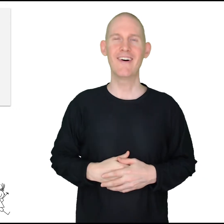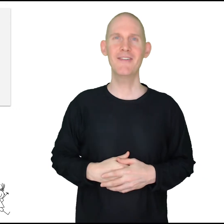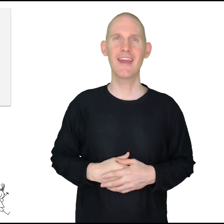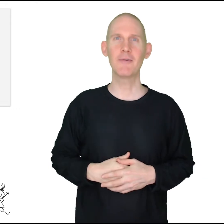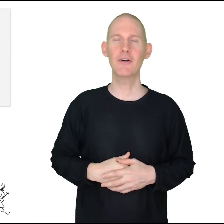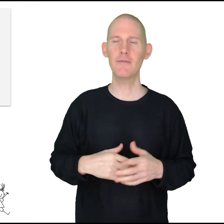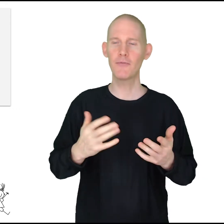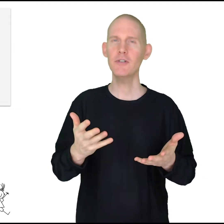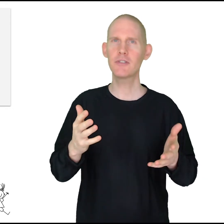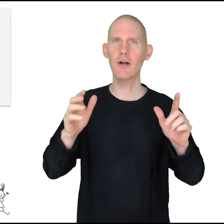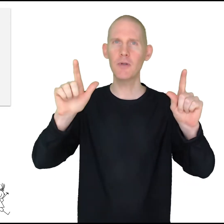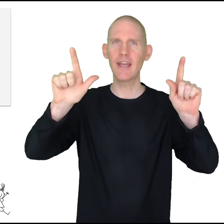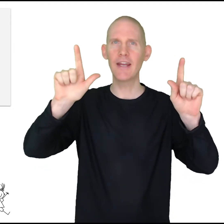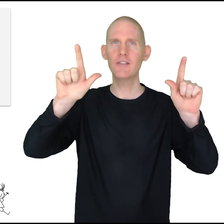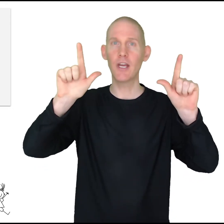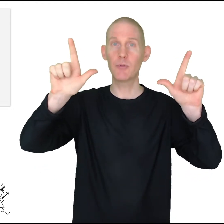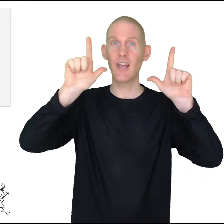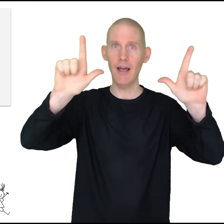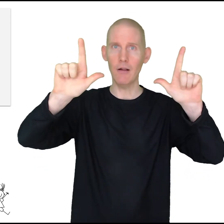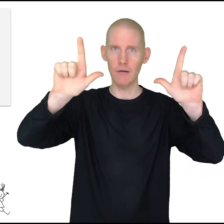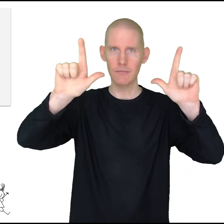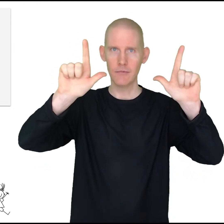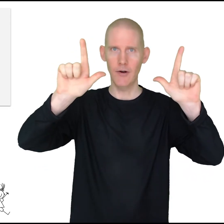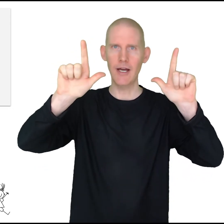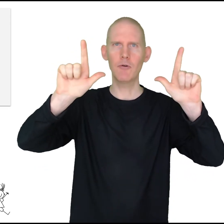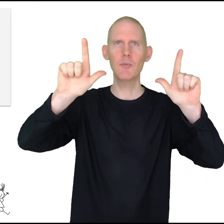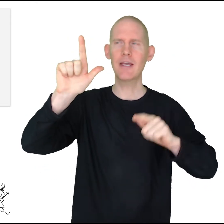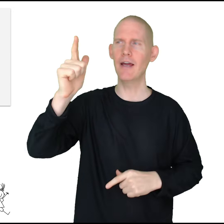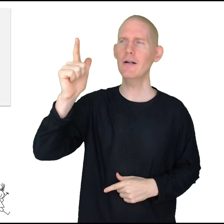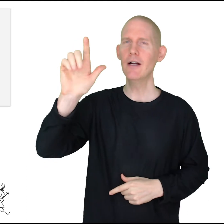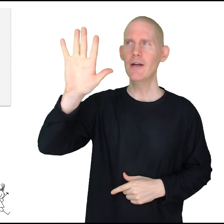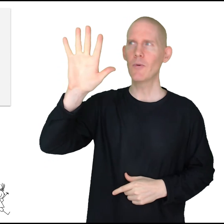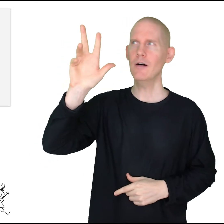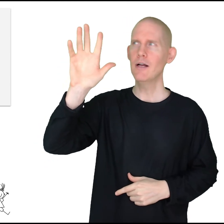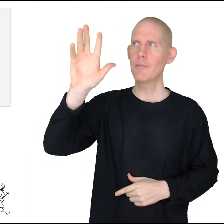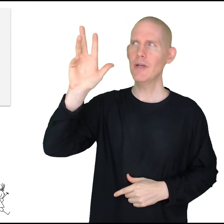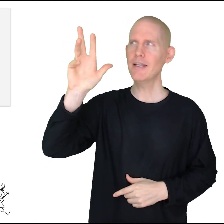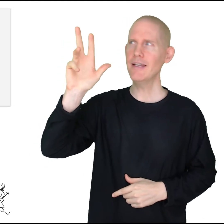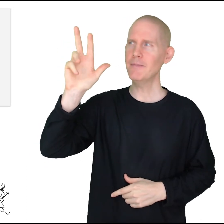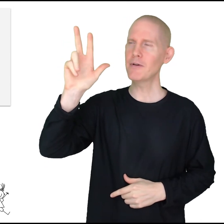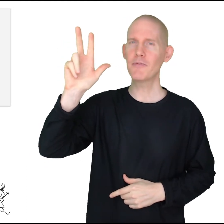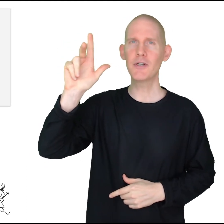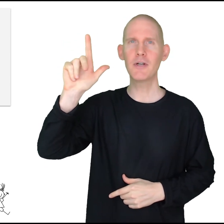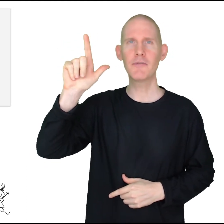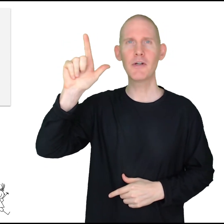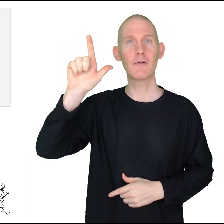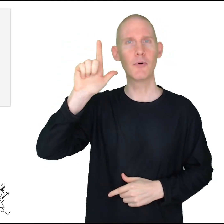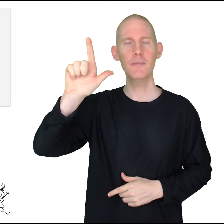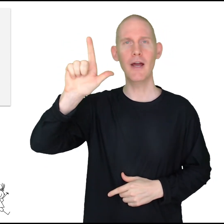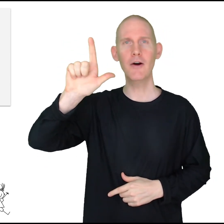Okay, we're going to first start with the hand shapes L. All right, how do we make an L? Well, pinky, middle finger, ring finger, put them down.